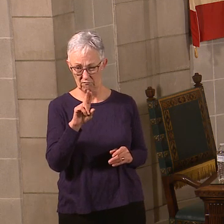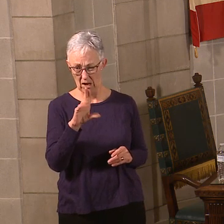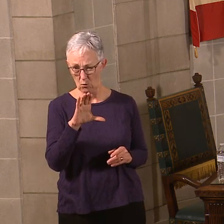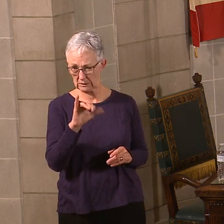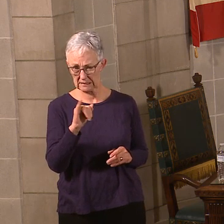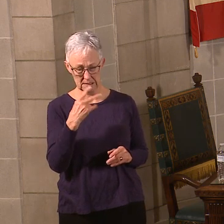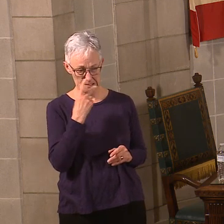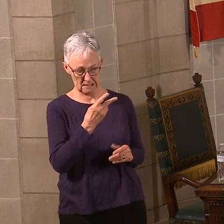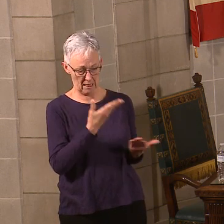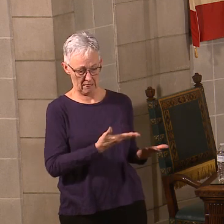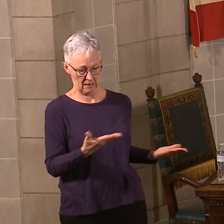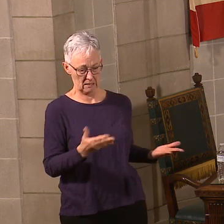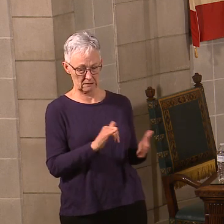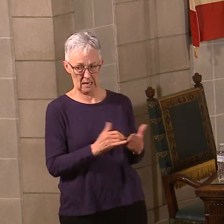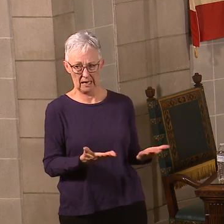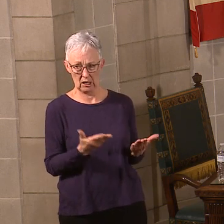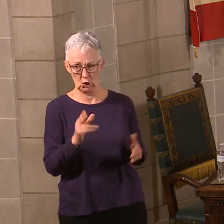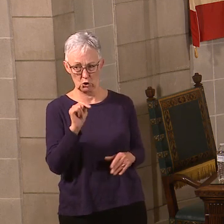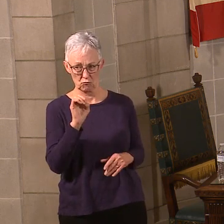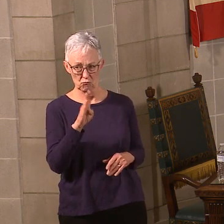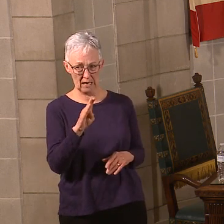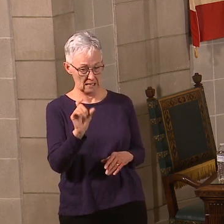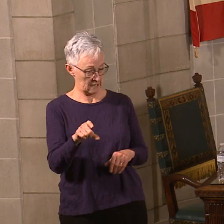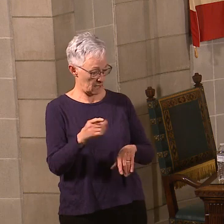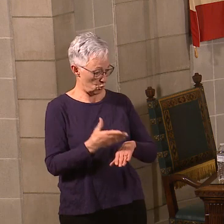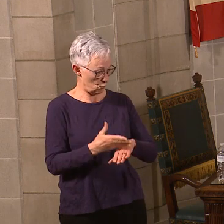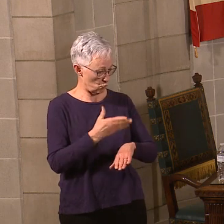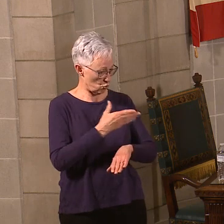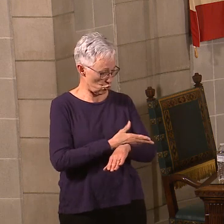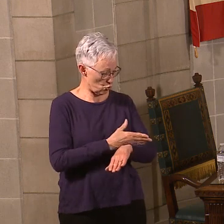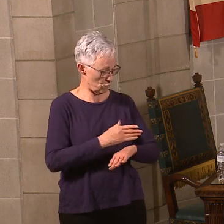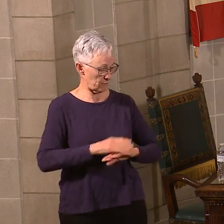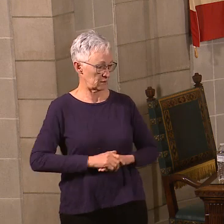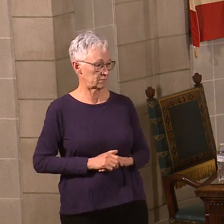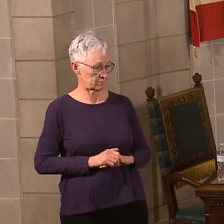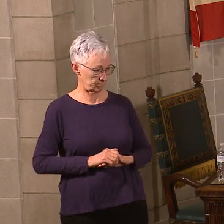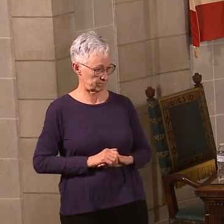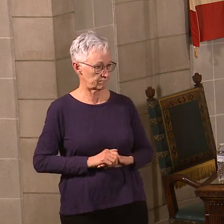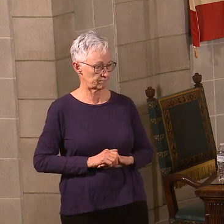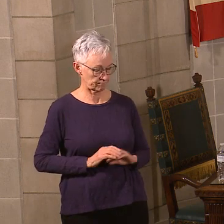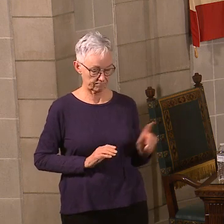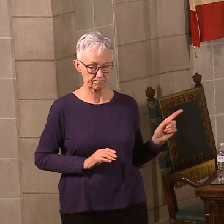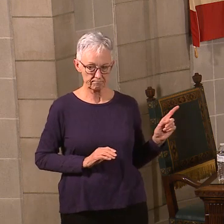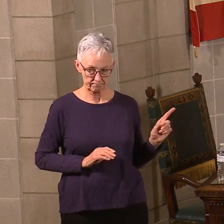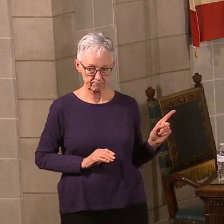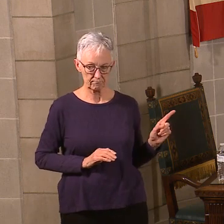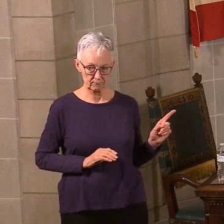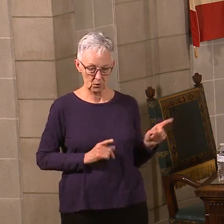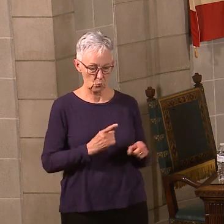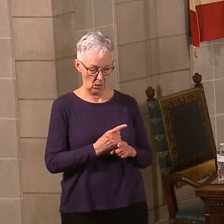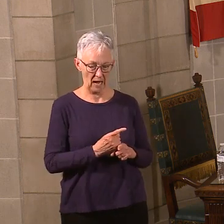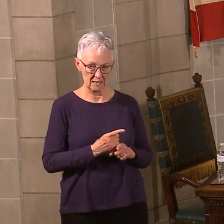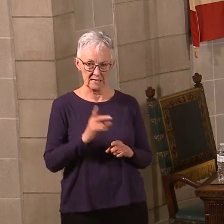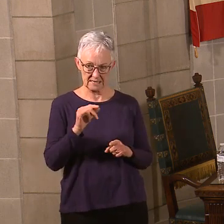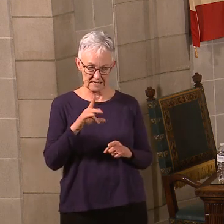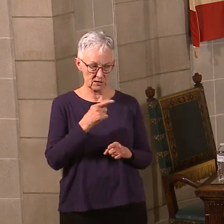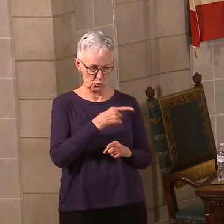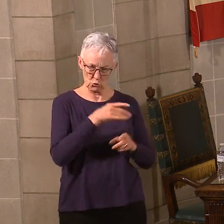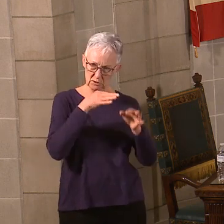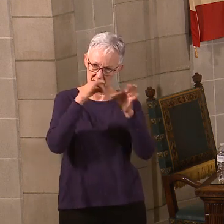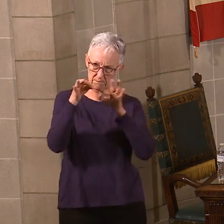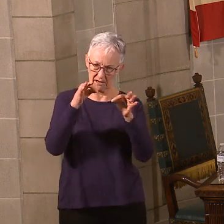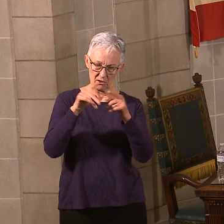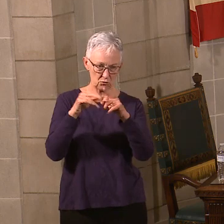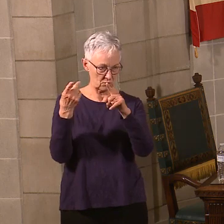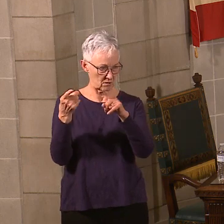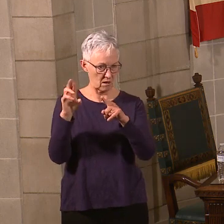or things that have been done beyond expectations? Yeah, so the question was, did we talk about some of the things we've done specifically here in Nebraska, and did Dr. Fauci